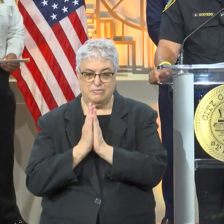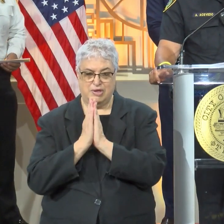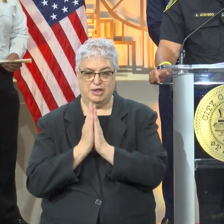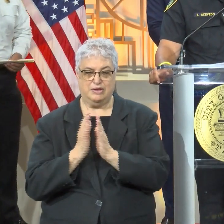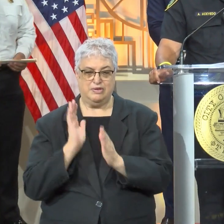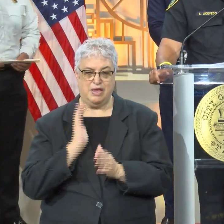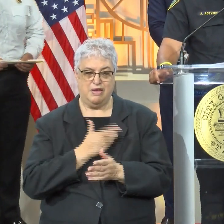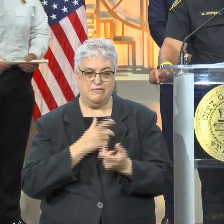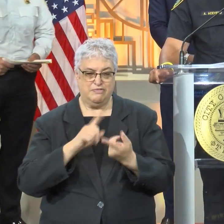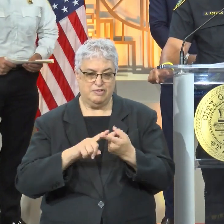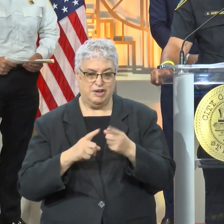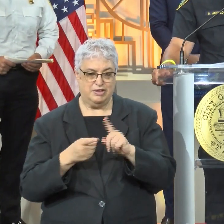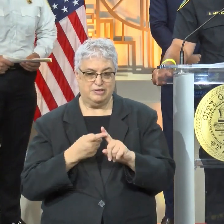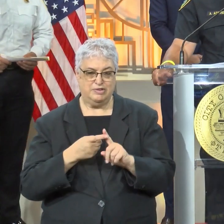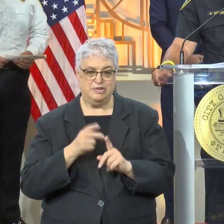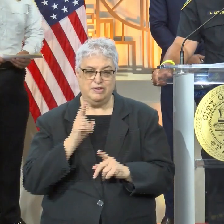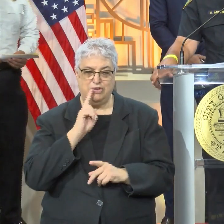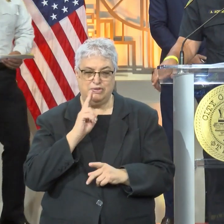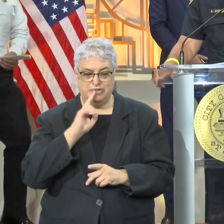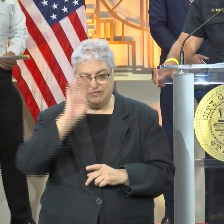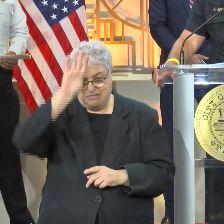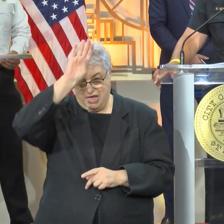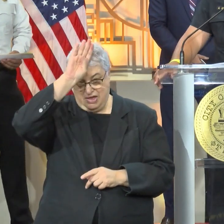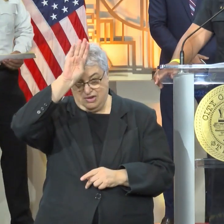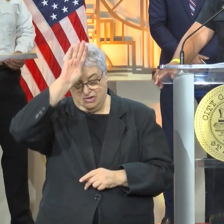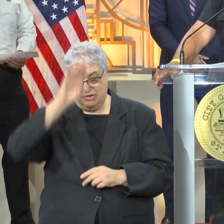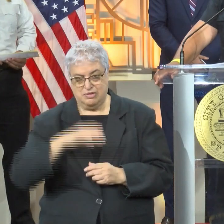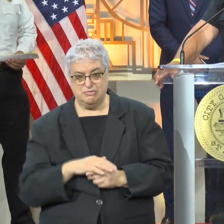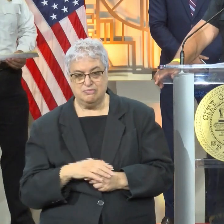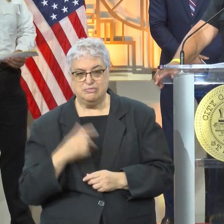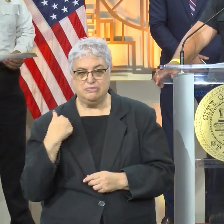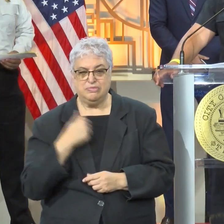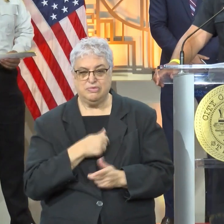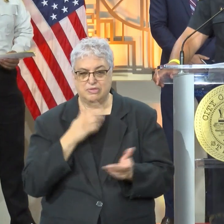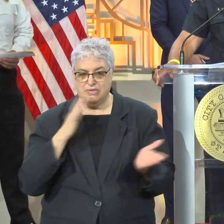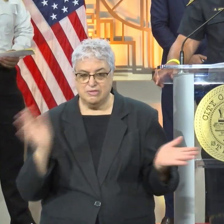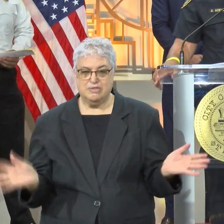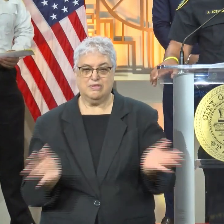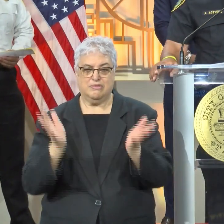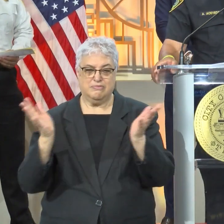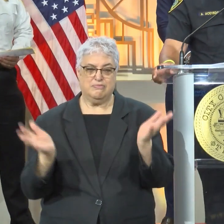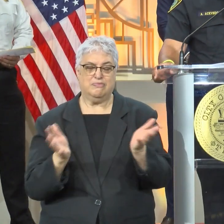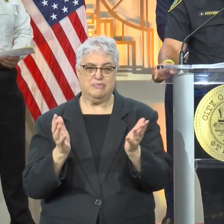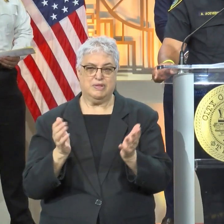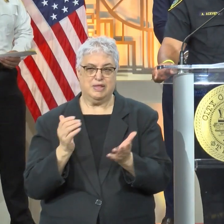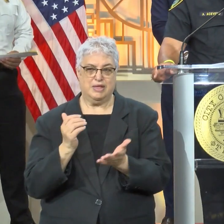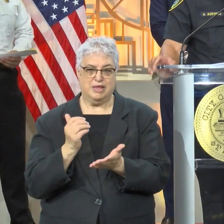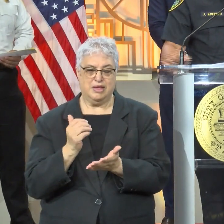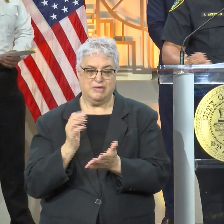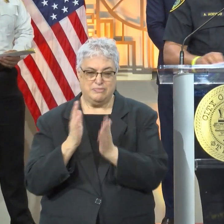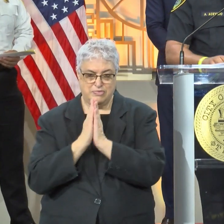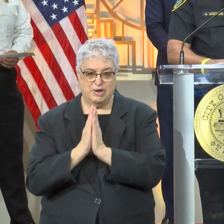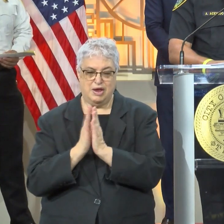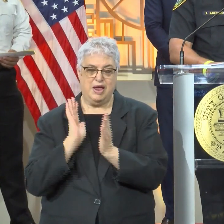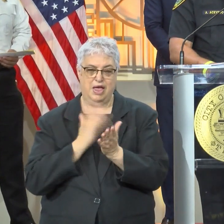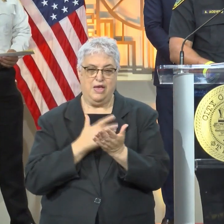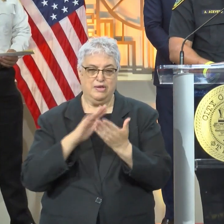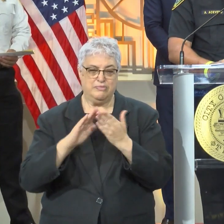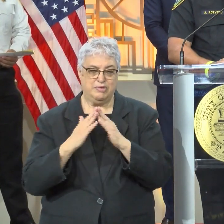to our friends at the Houston Fire Department. We will be lifting up your members in prayer, and we'll be lifting up our community in